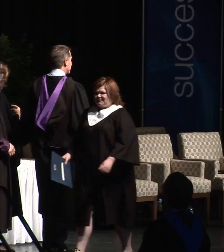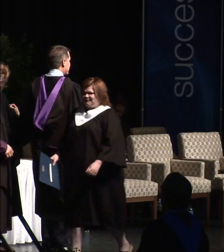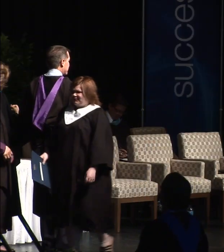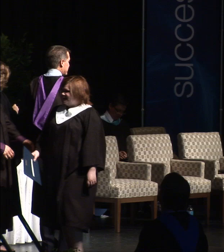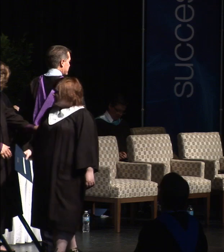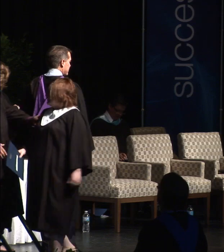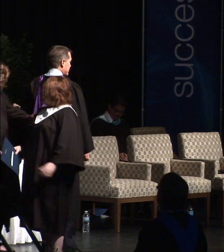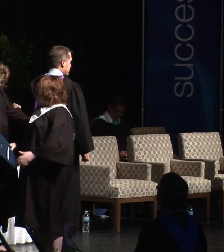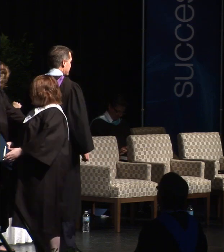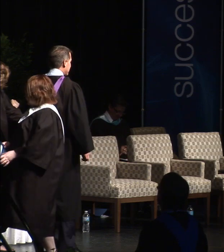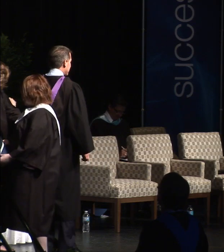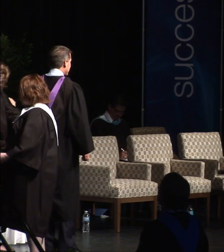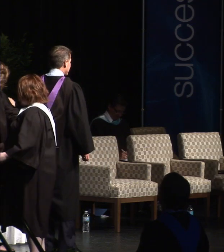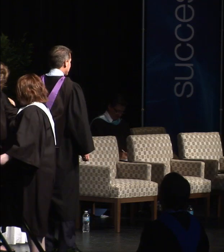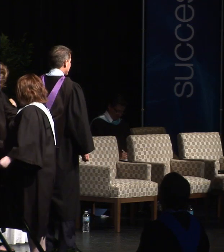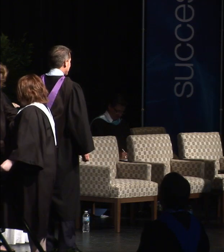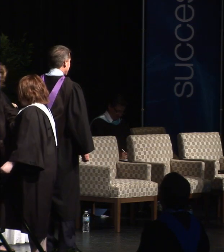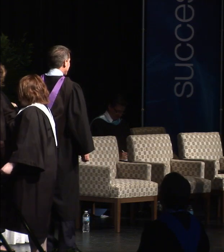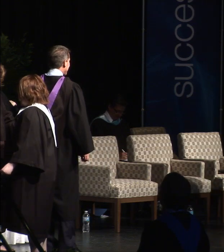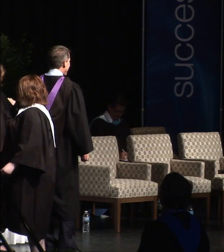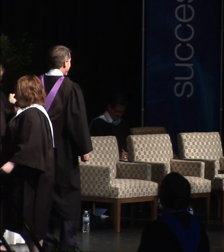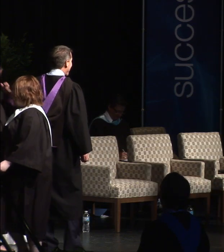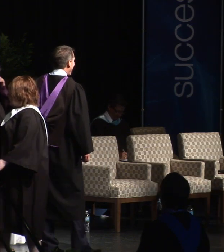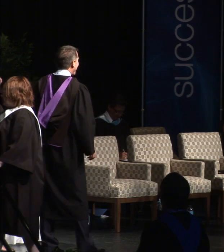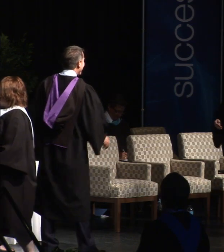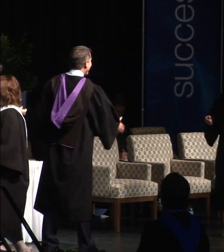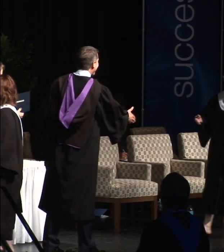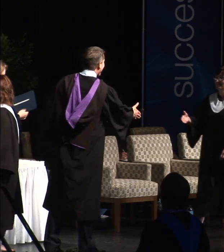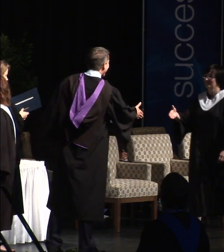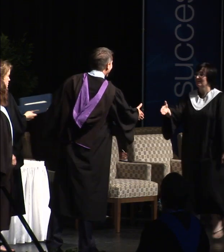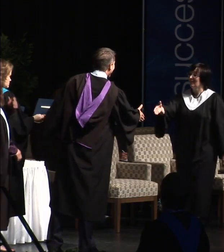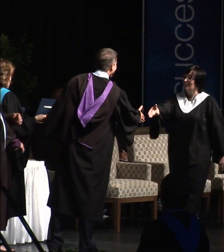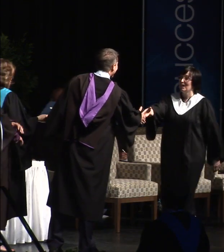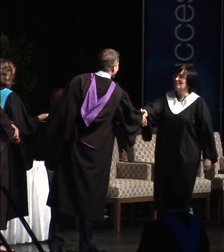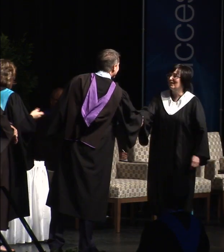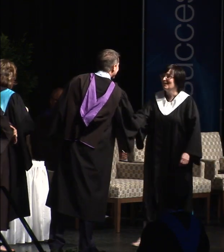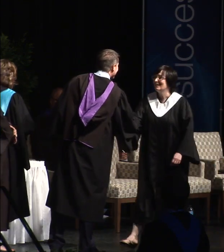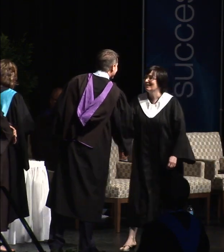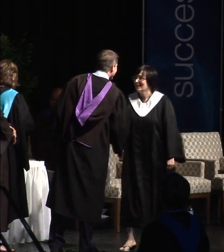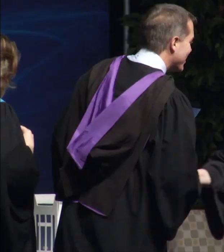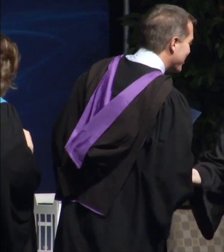Holly Eileen Dixon, honors.